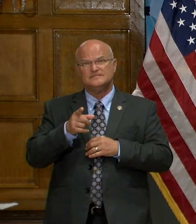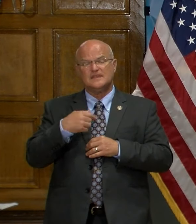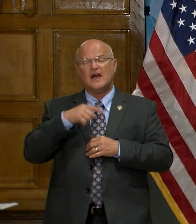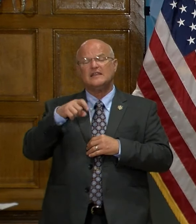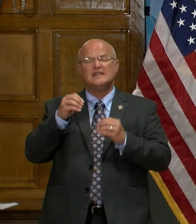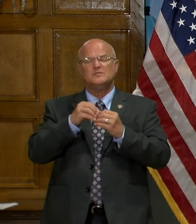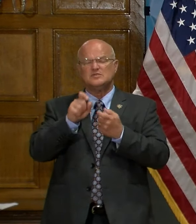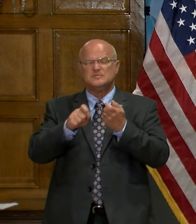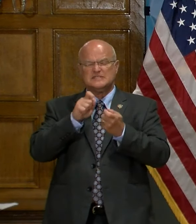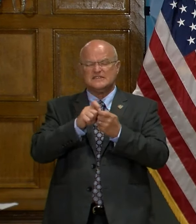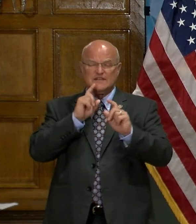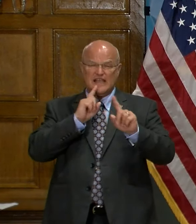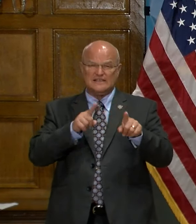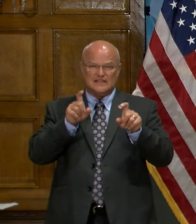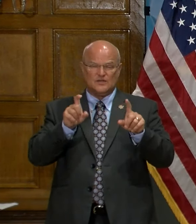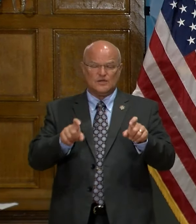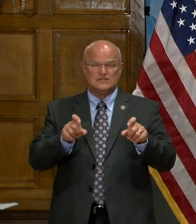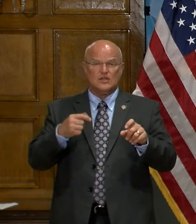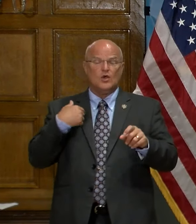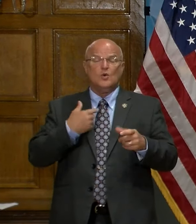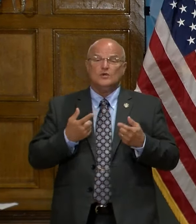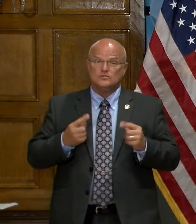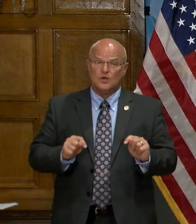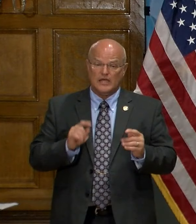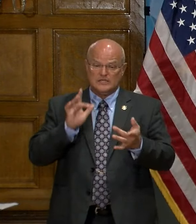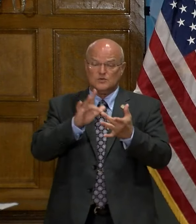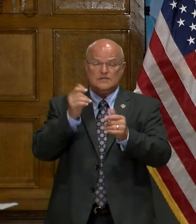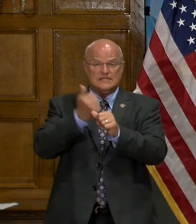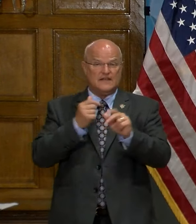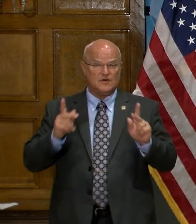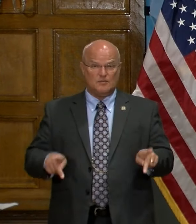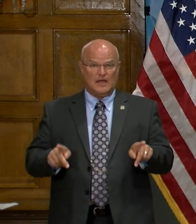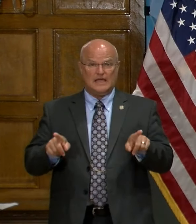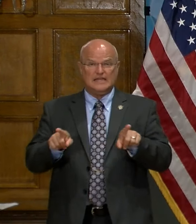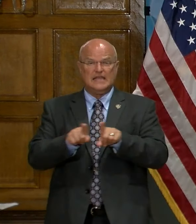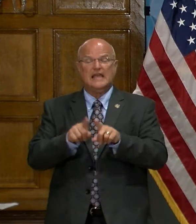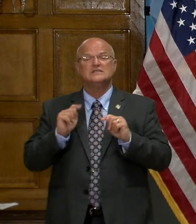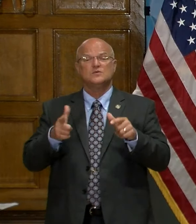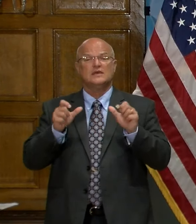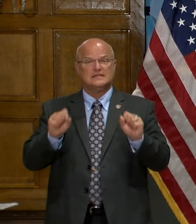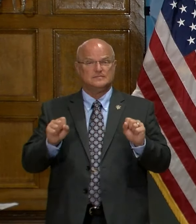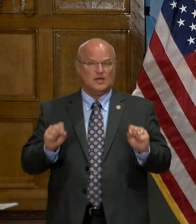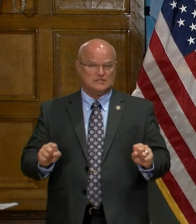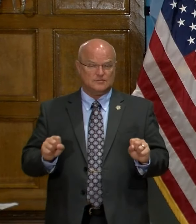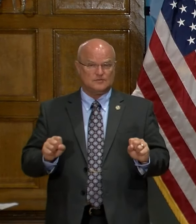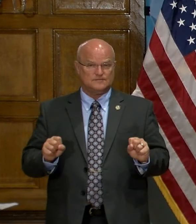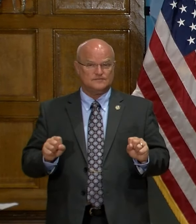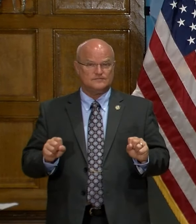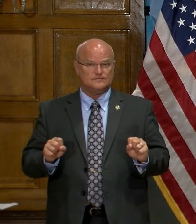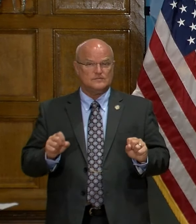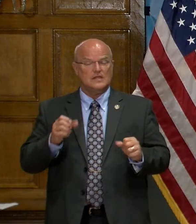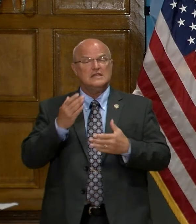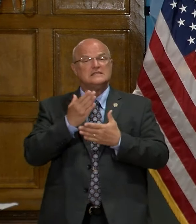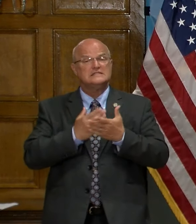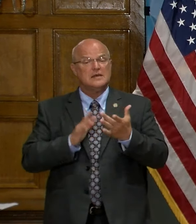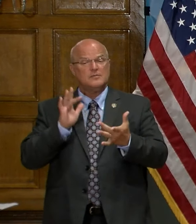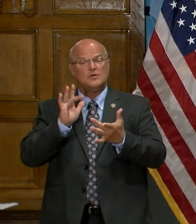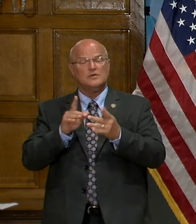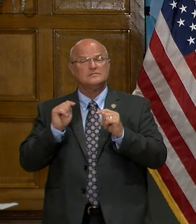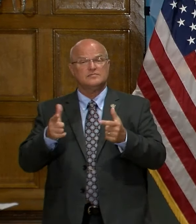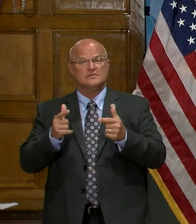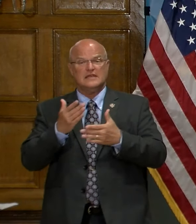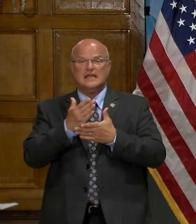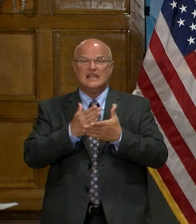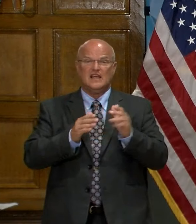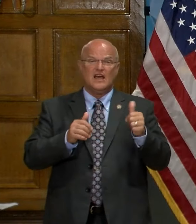would need more specifics to answer that question. We are trying to reach everyone as quickly as they come in. Some we reach right away,